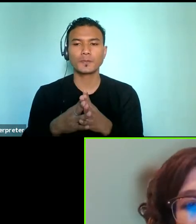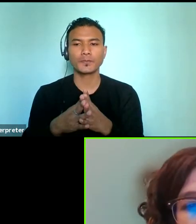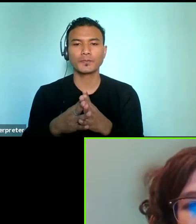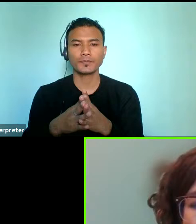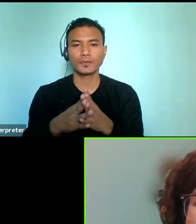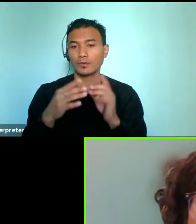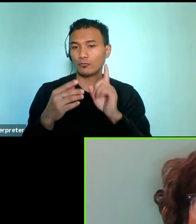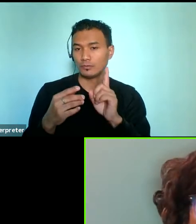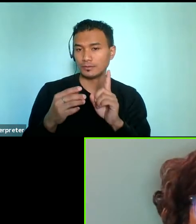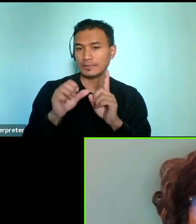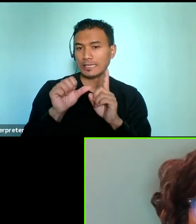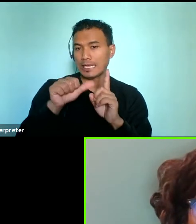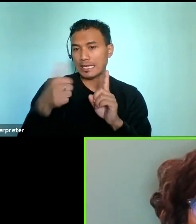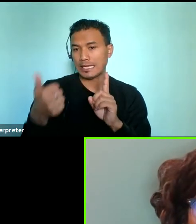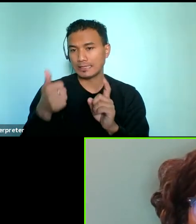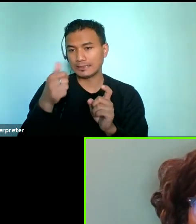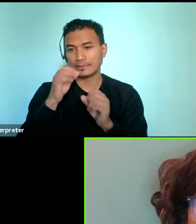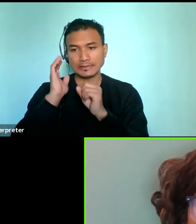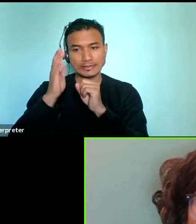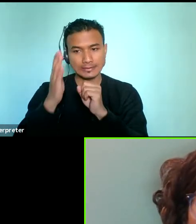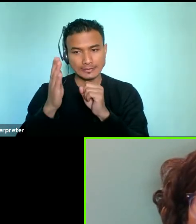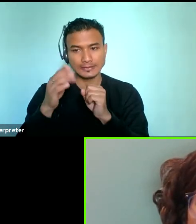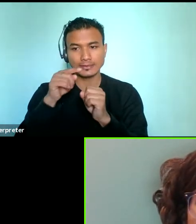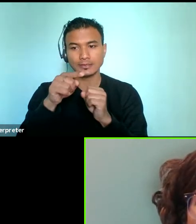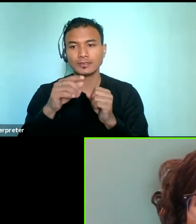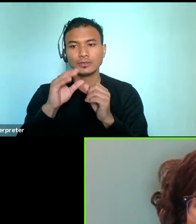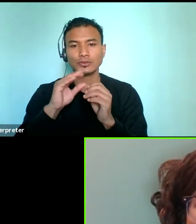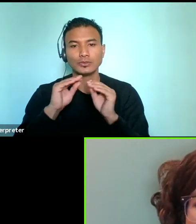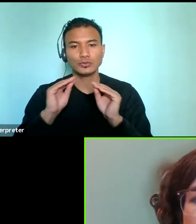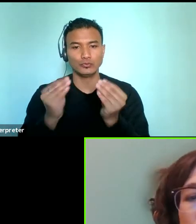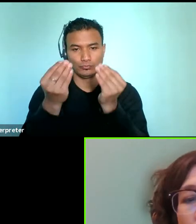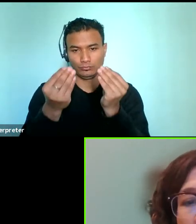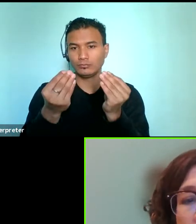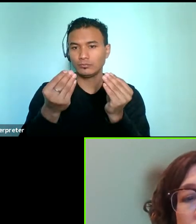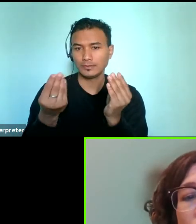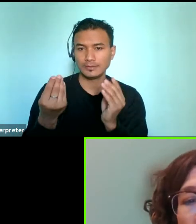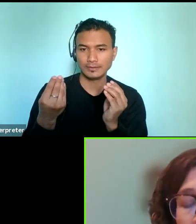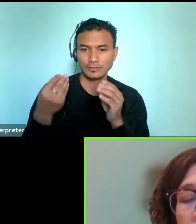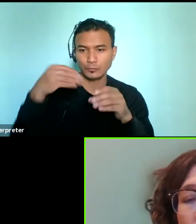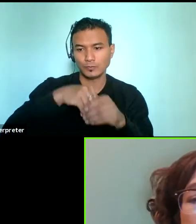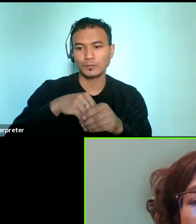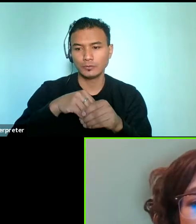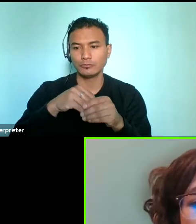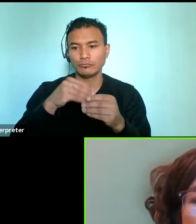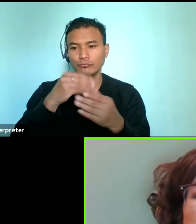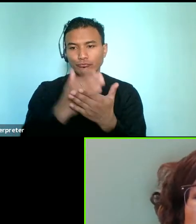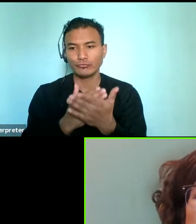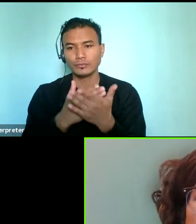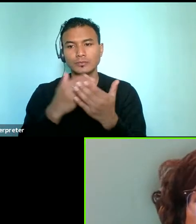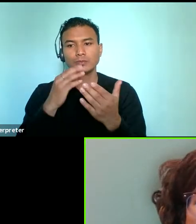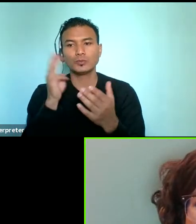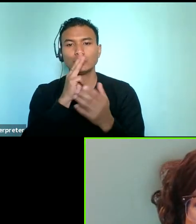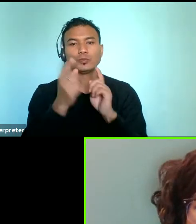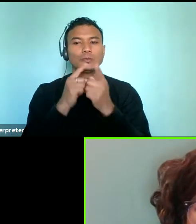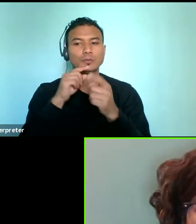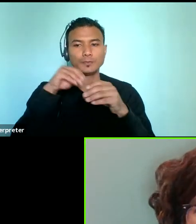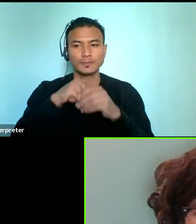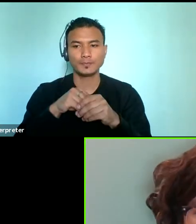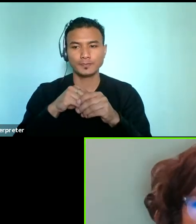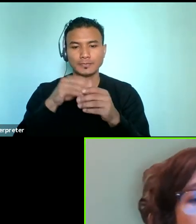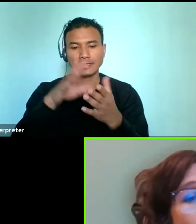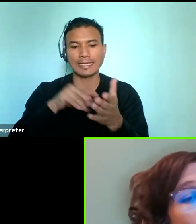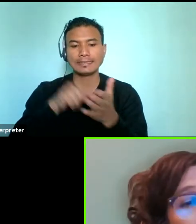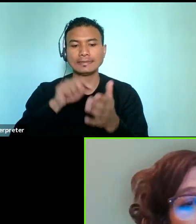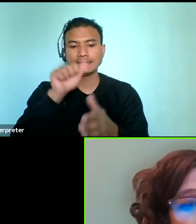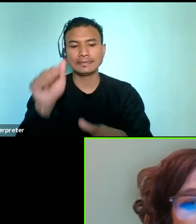and one other speaker that will focus on the youth involvement in decision-making process and climate change in Central